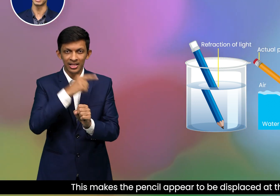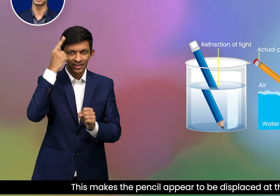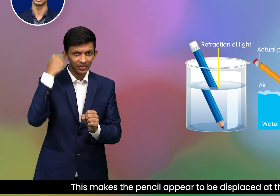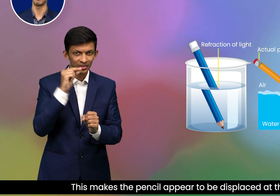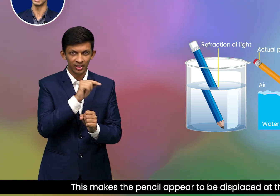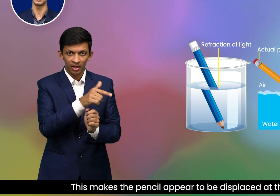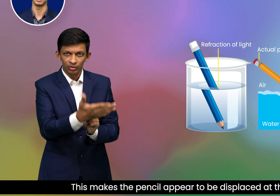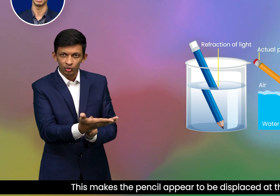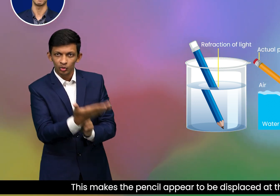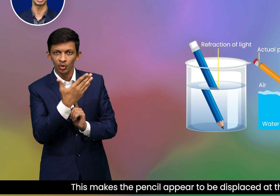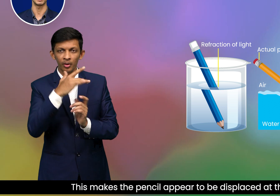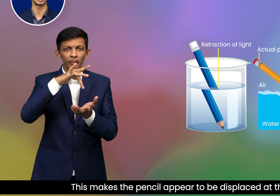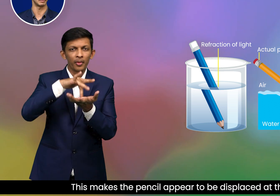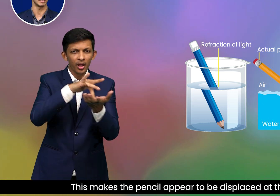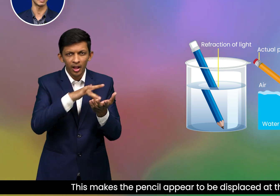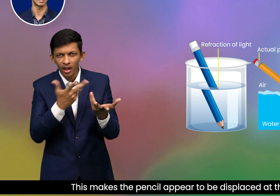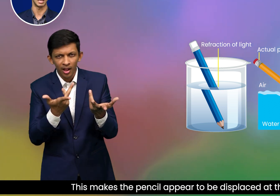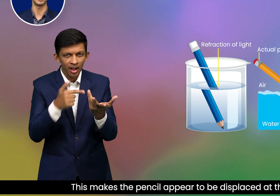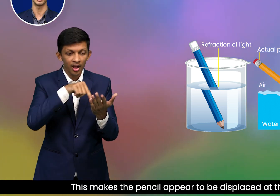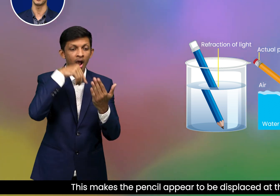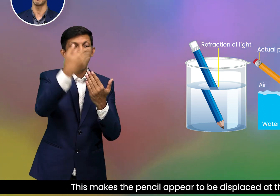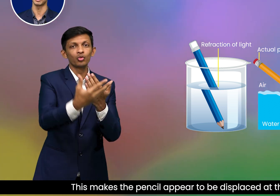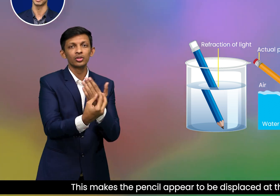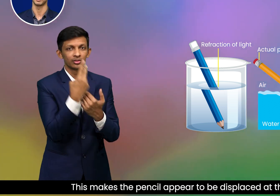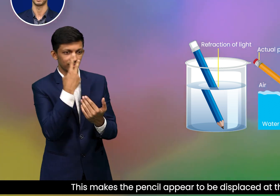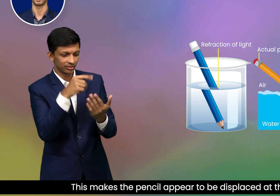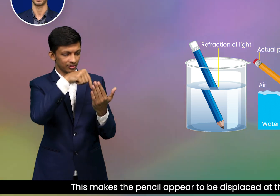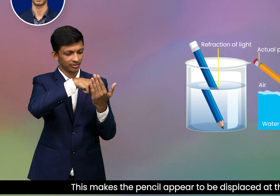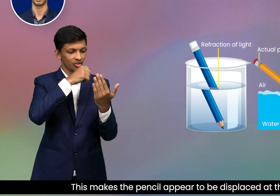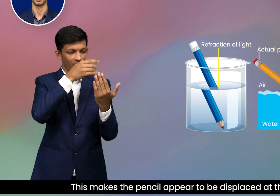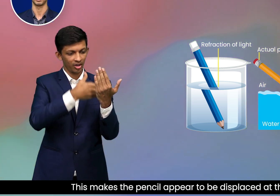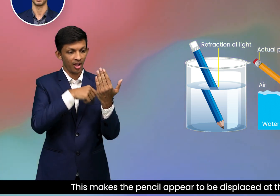This makes the pencil appear to be displaced at the interface.